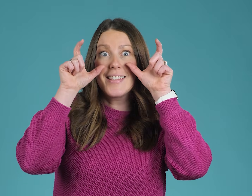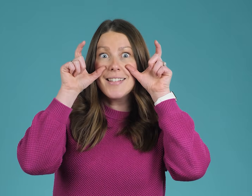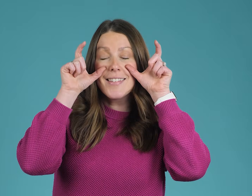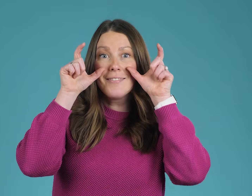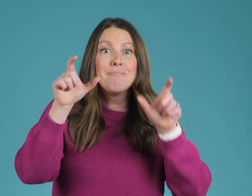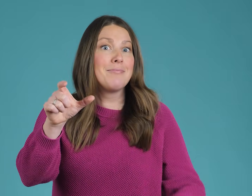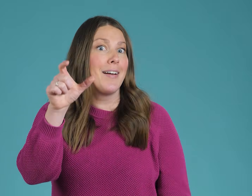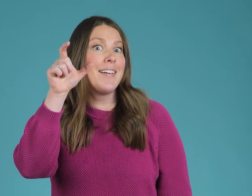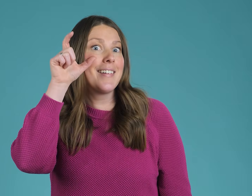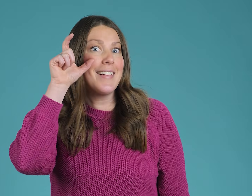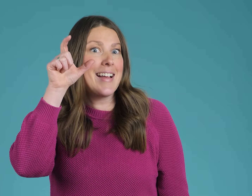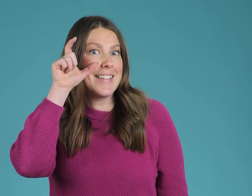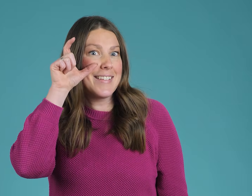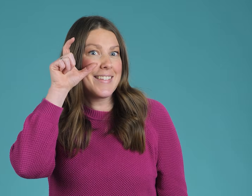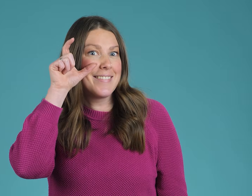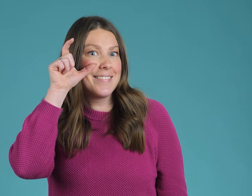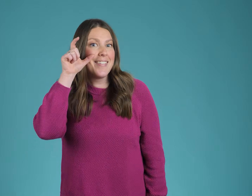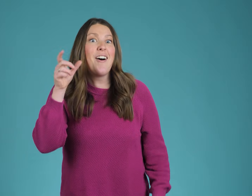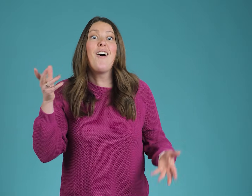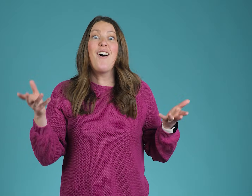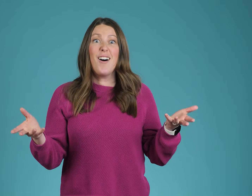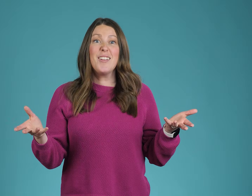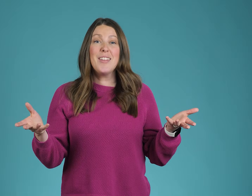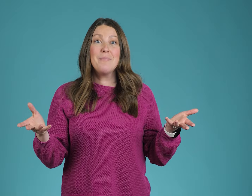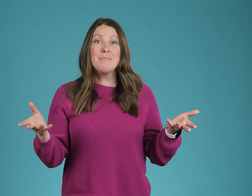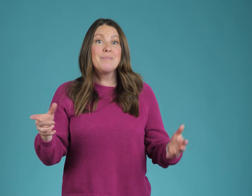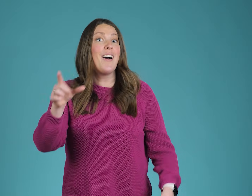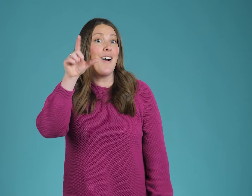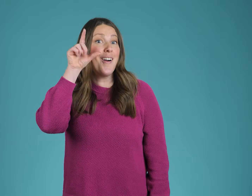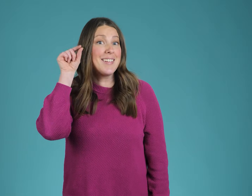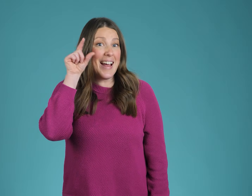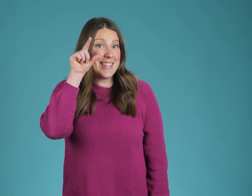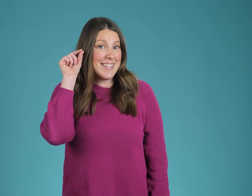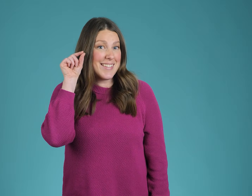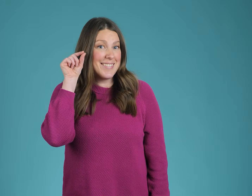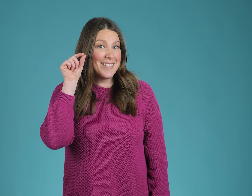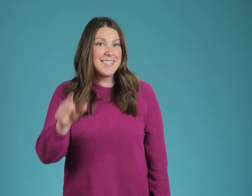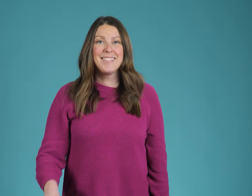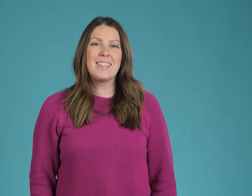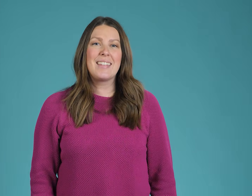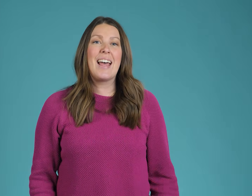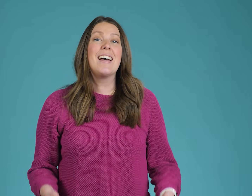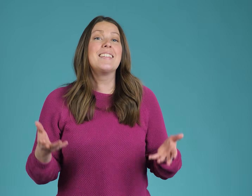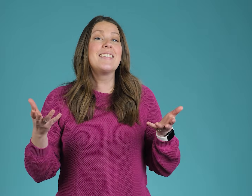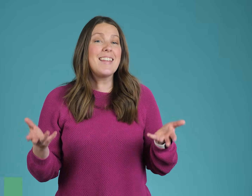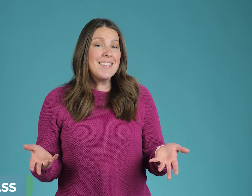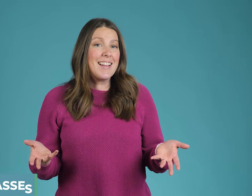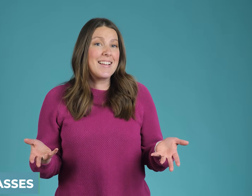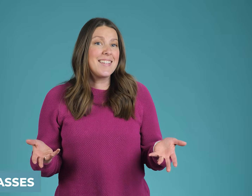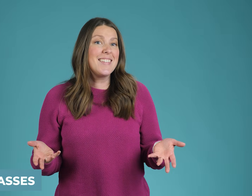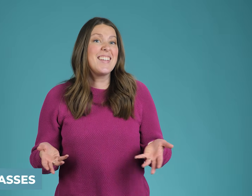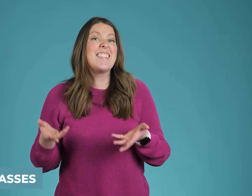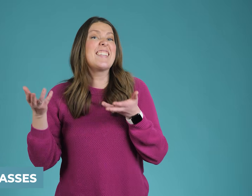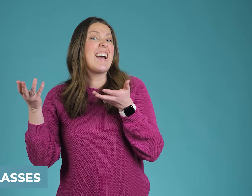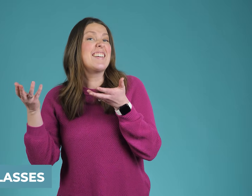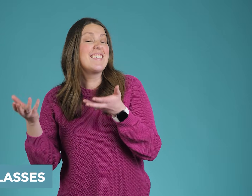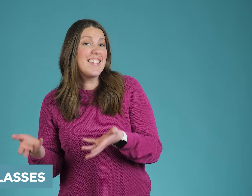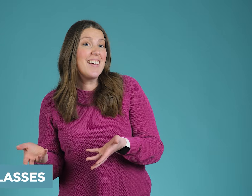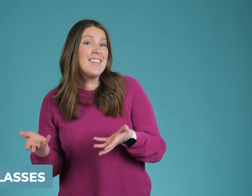glasses, glasses. All of them are glasses. Sunglasses is the sign sun